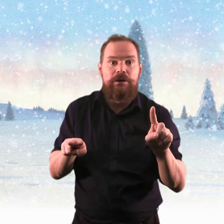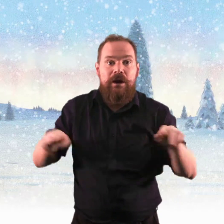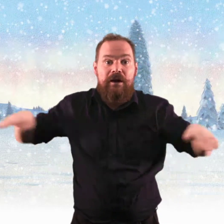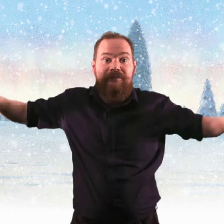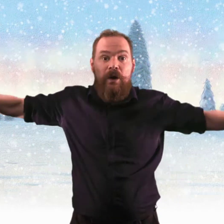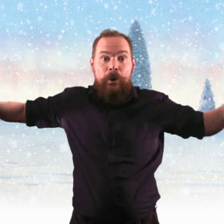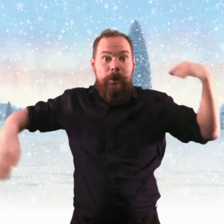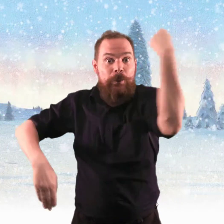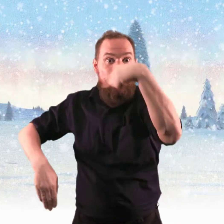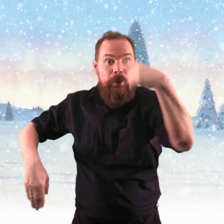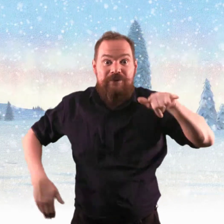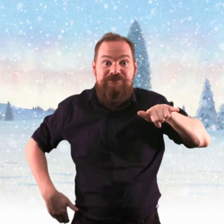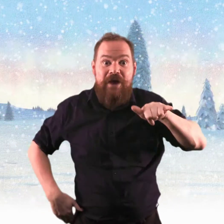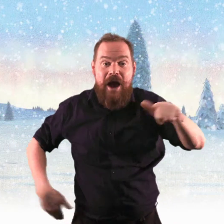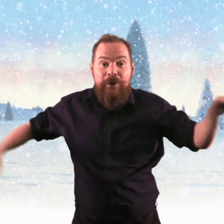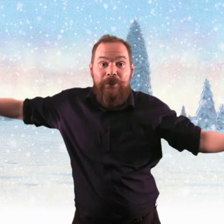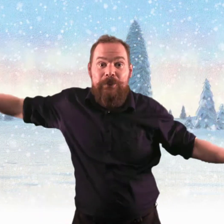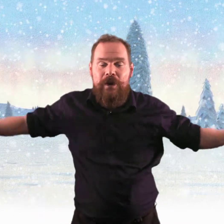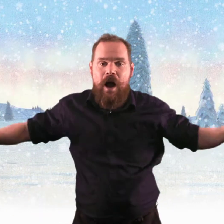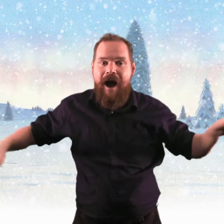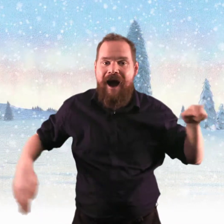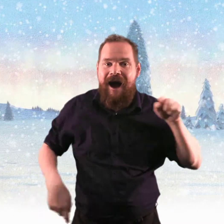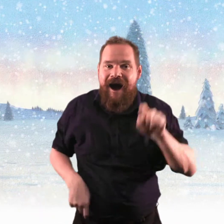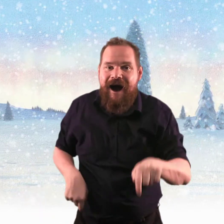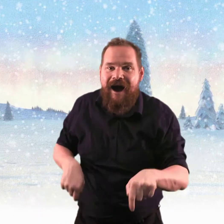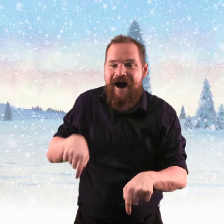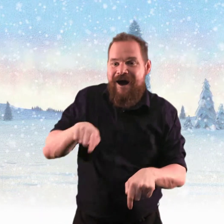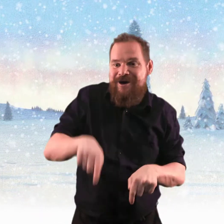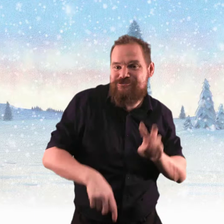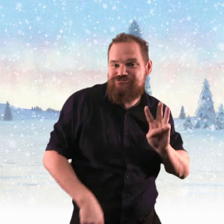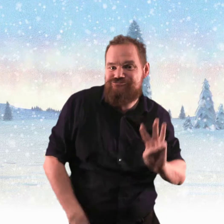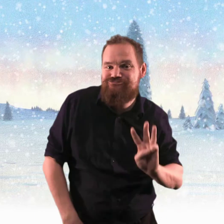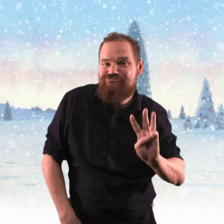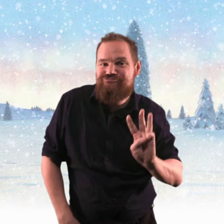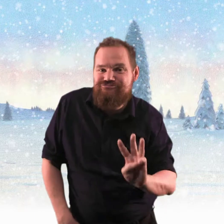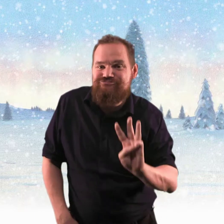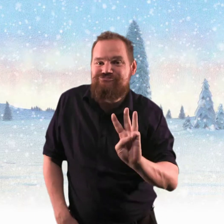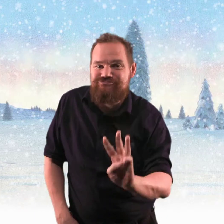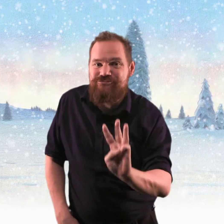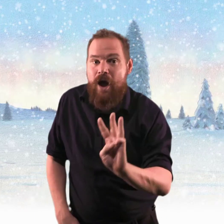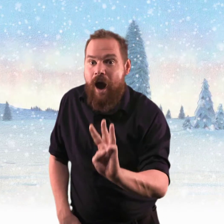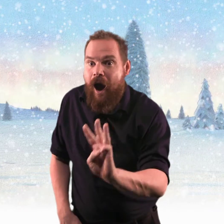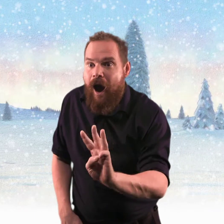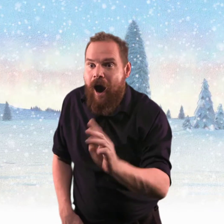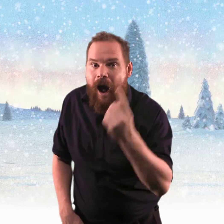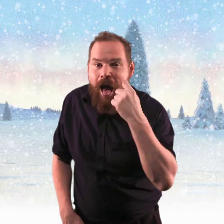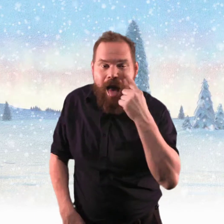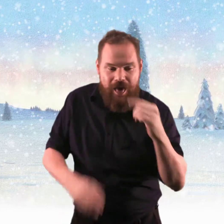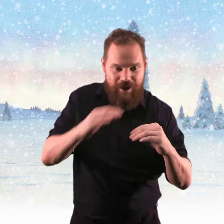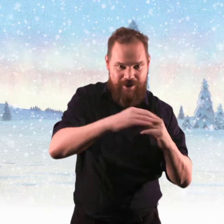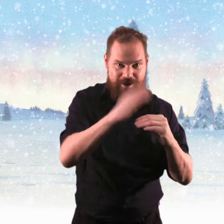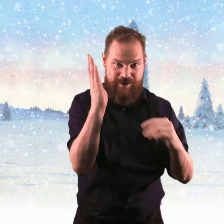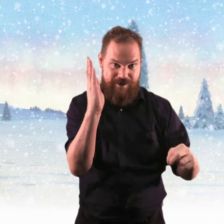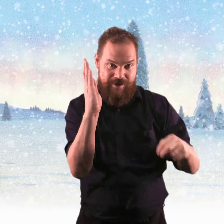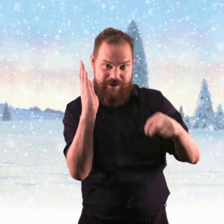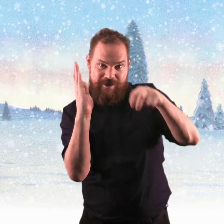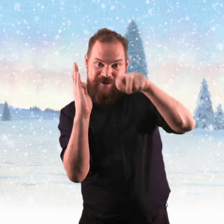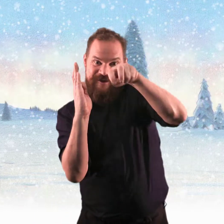up. An aeroplane! Together they went to take a closer look. They hopped in and